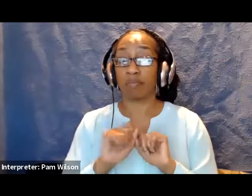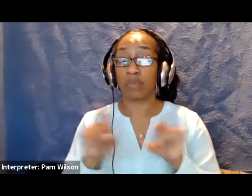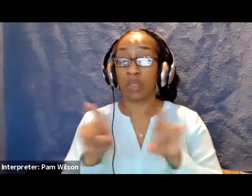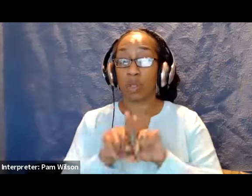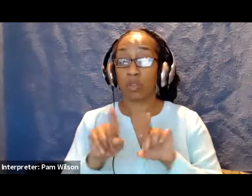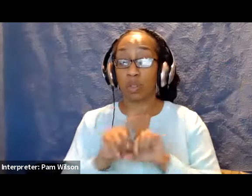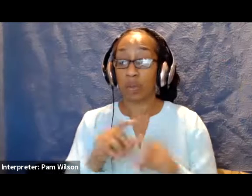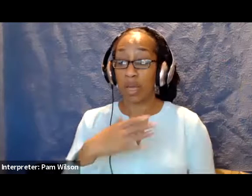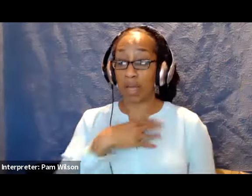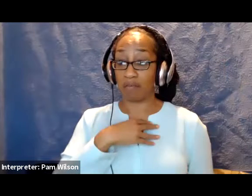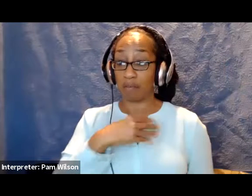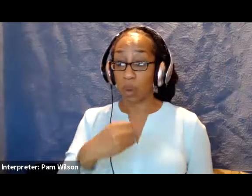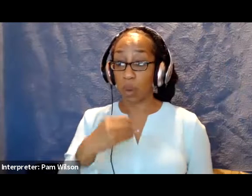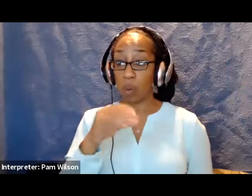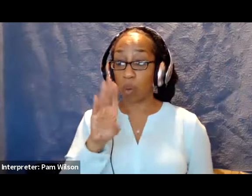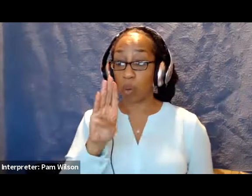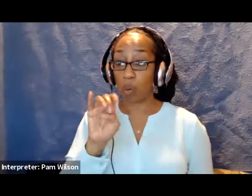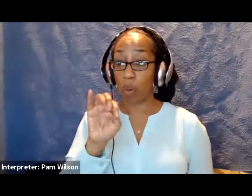whiteboard,